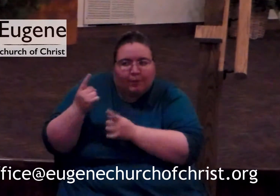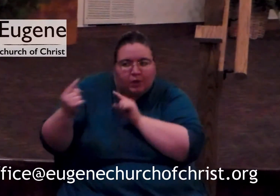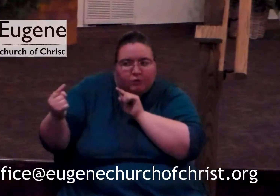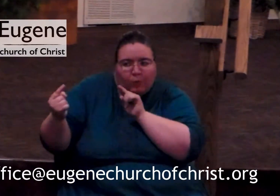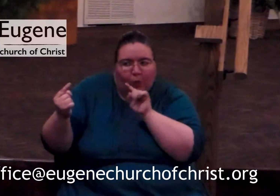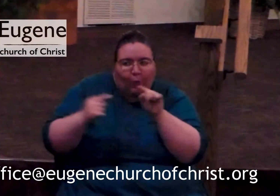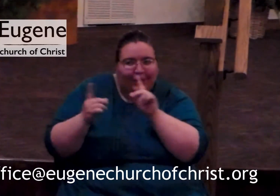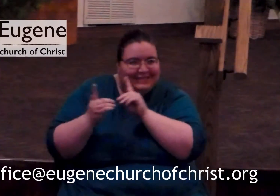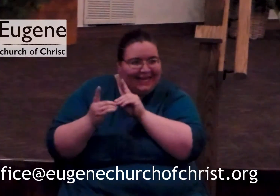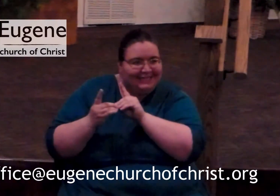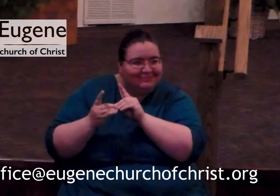Some of you know, not at all.